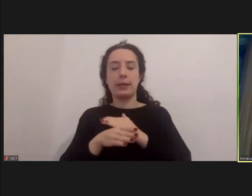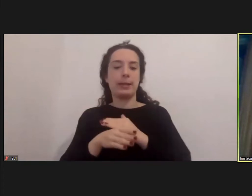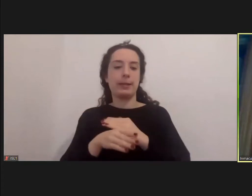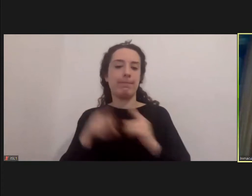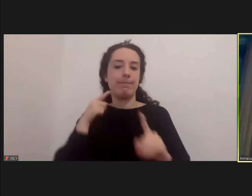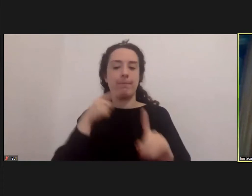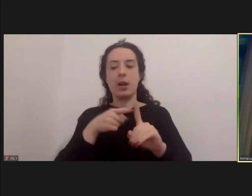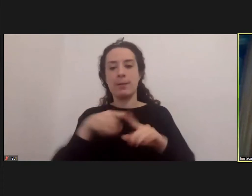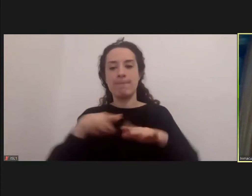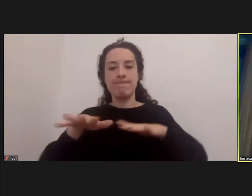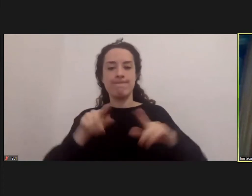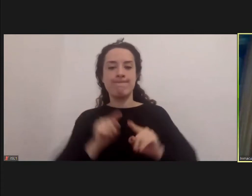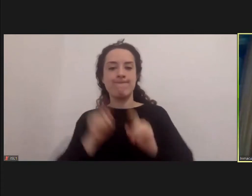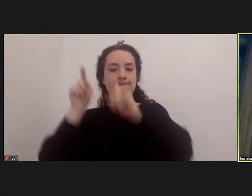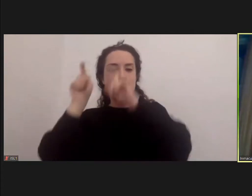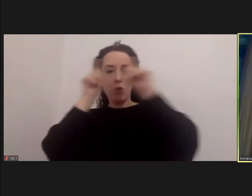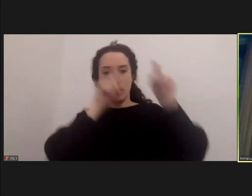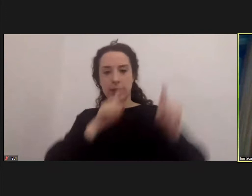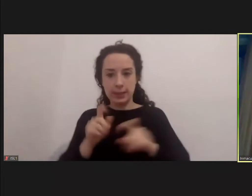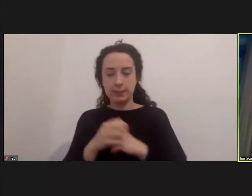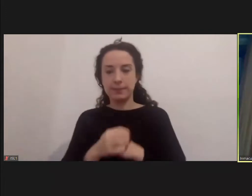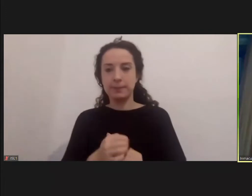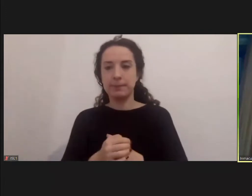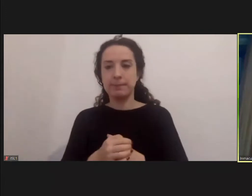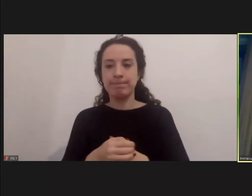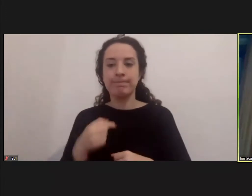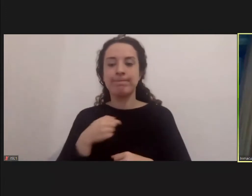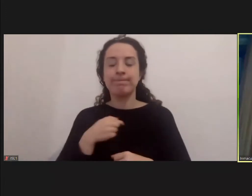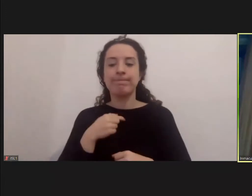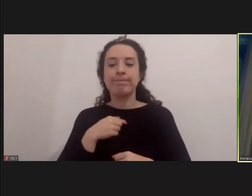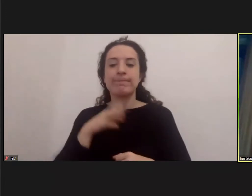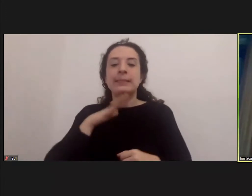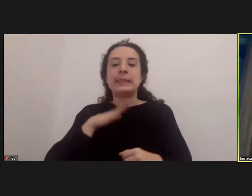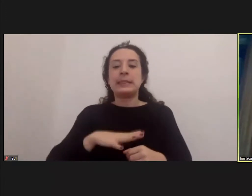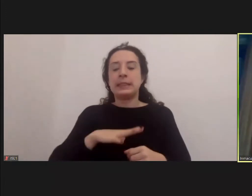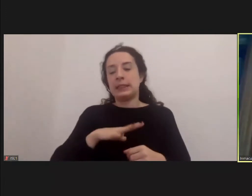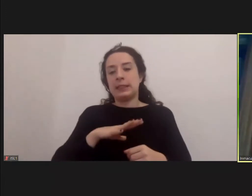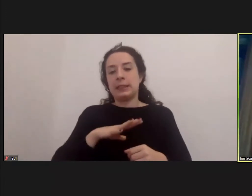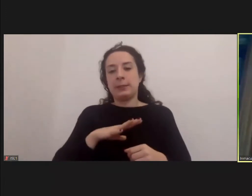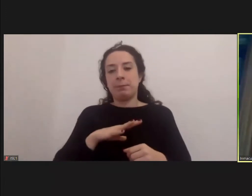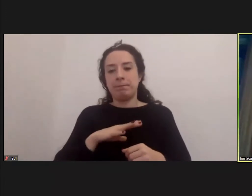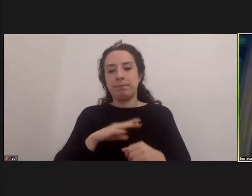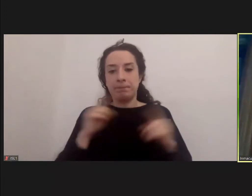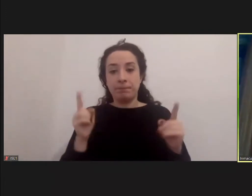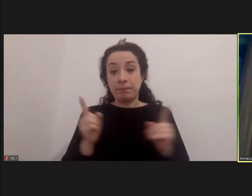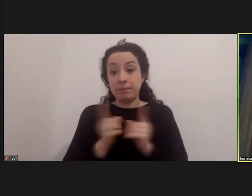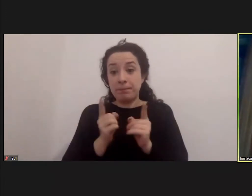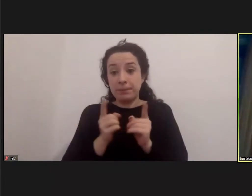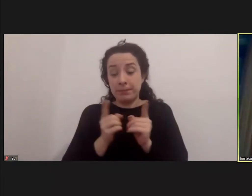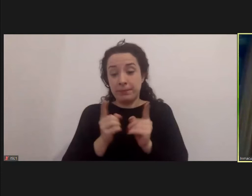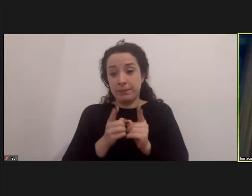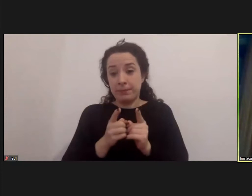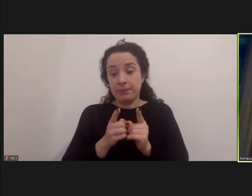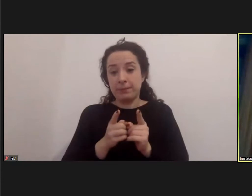planning. I would like to finish by saying that the Commission also in